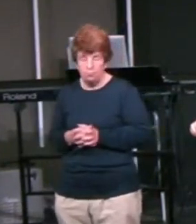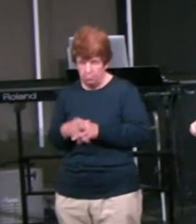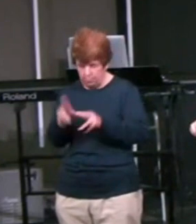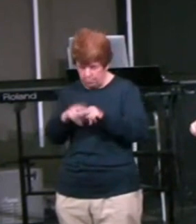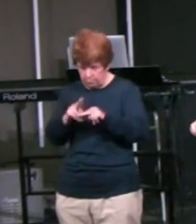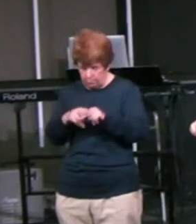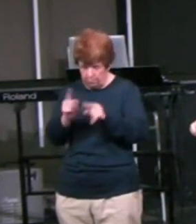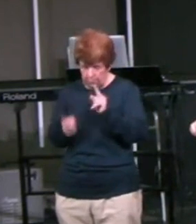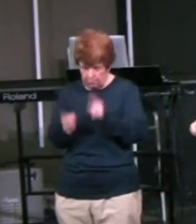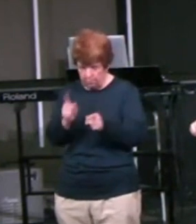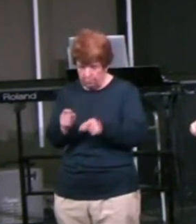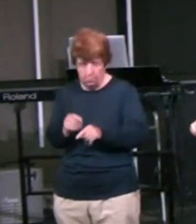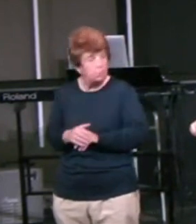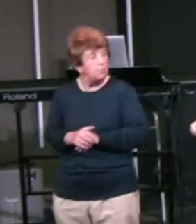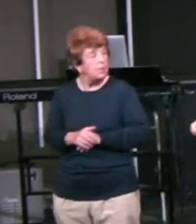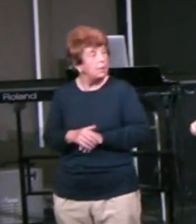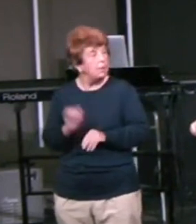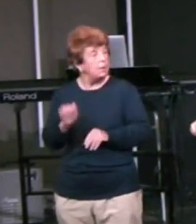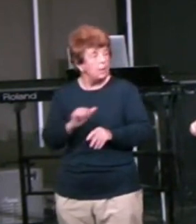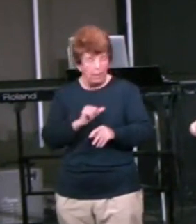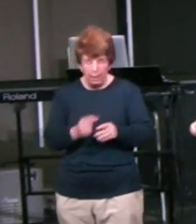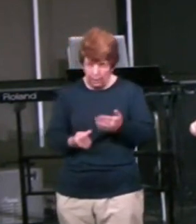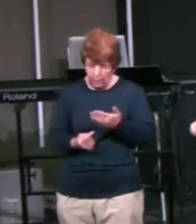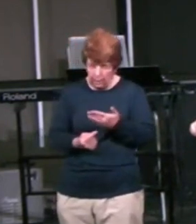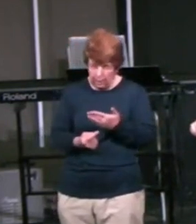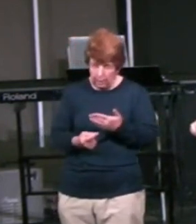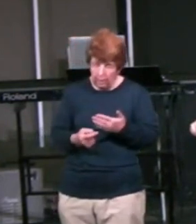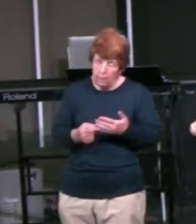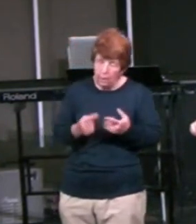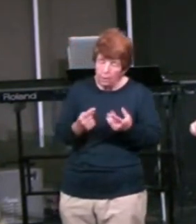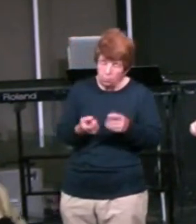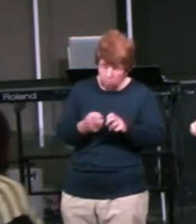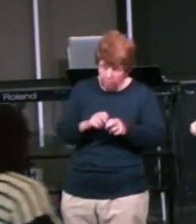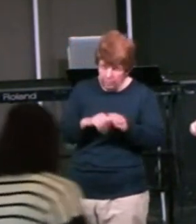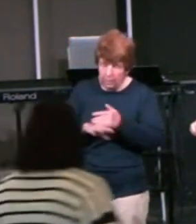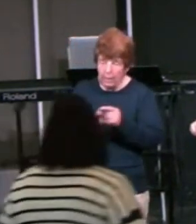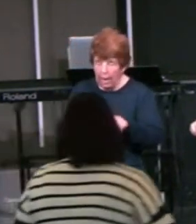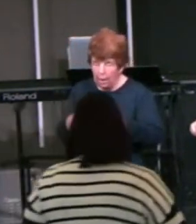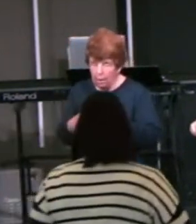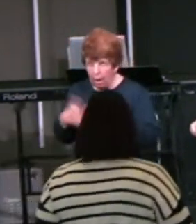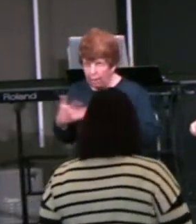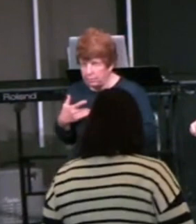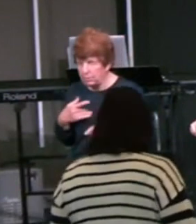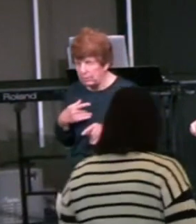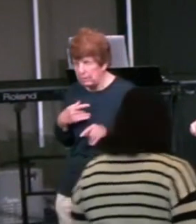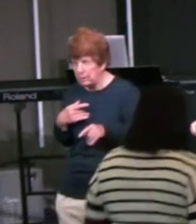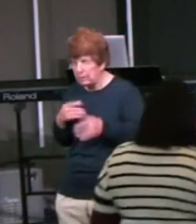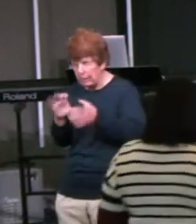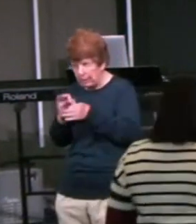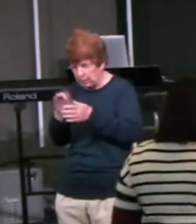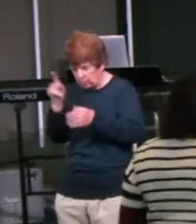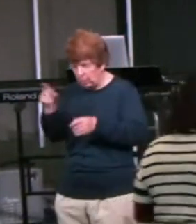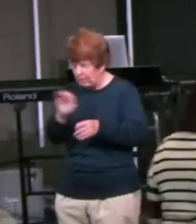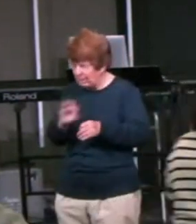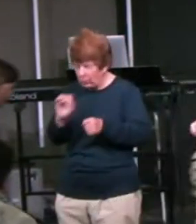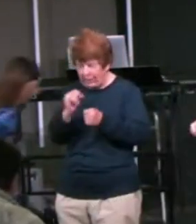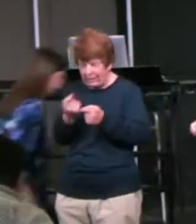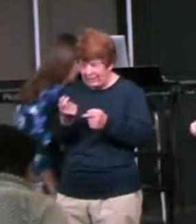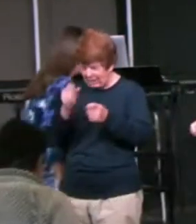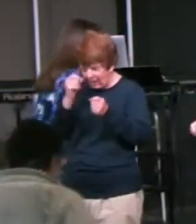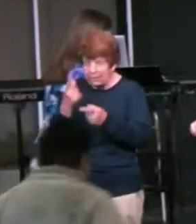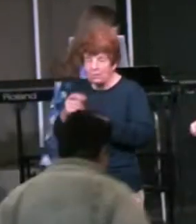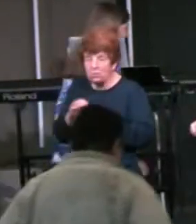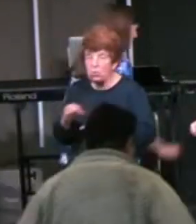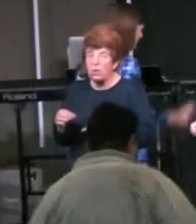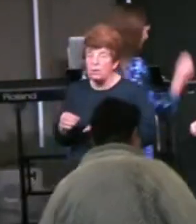Father, sometimes there are issues in life pertaining to our walk with you that are not easy to understand or even